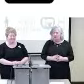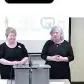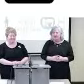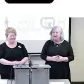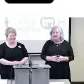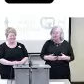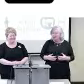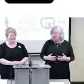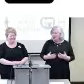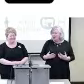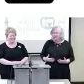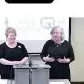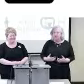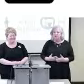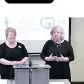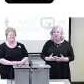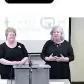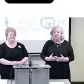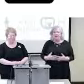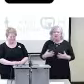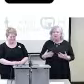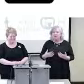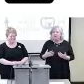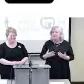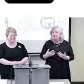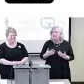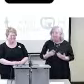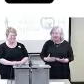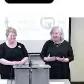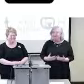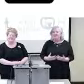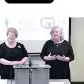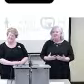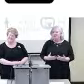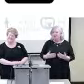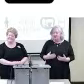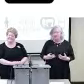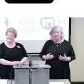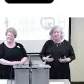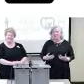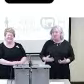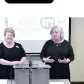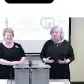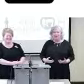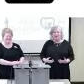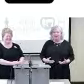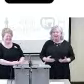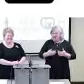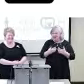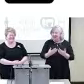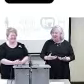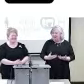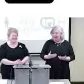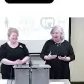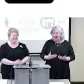little walking this is why health classes are important for those of you who are in band you know that this is important you're out